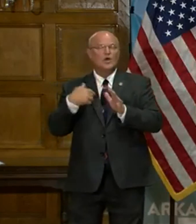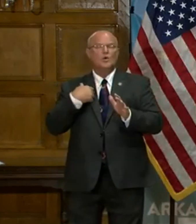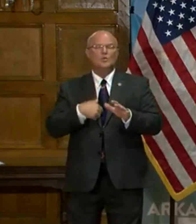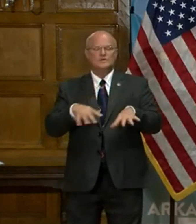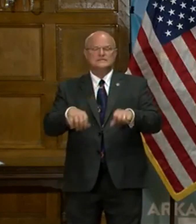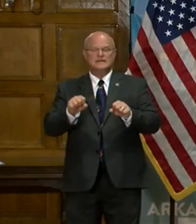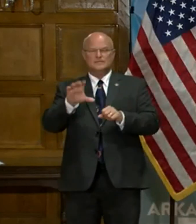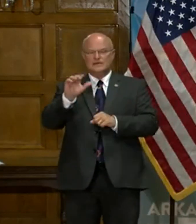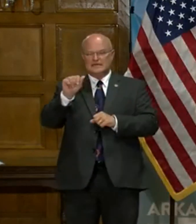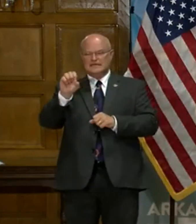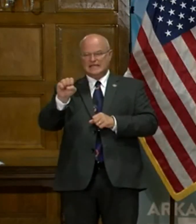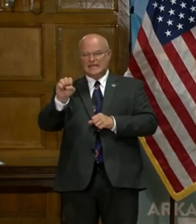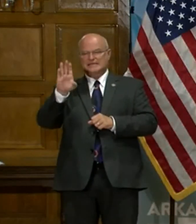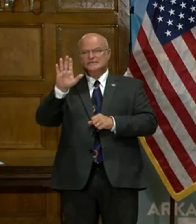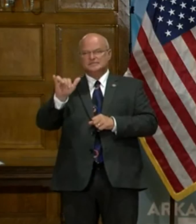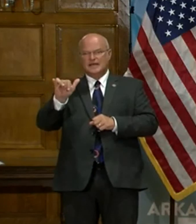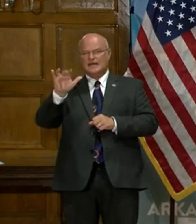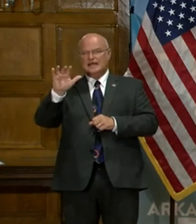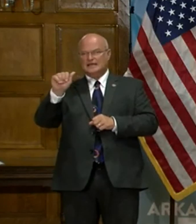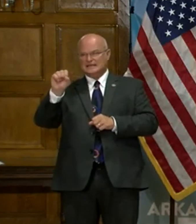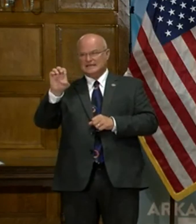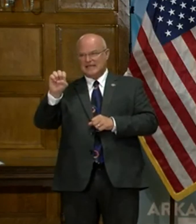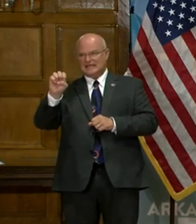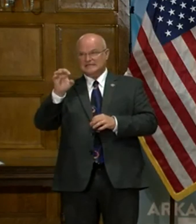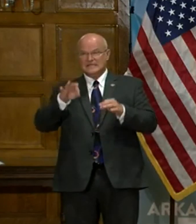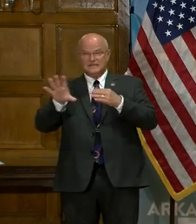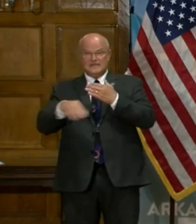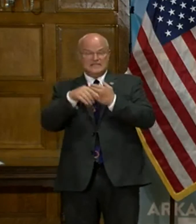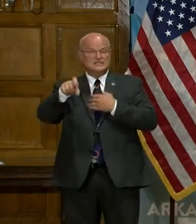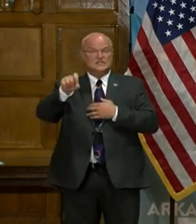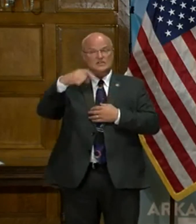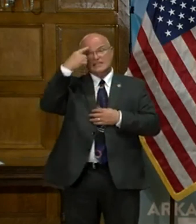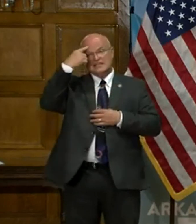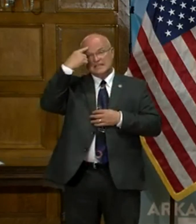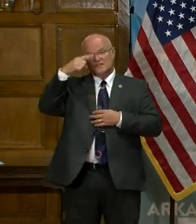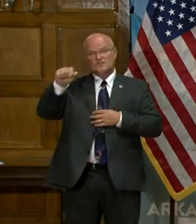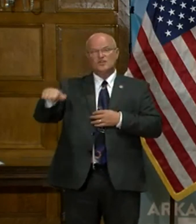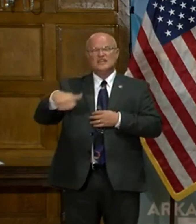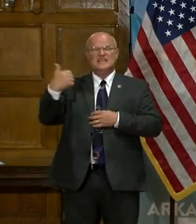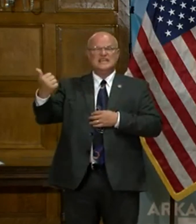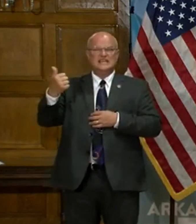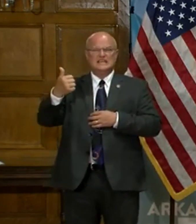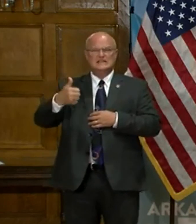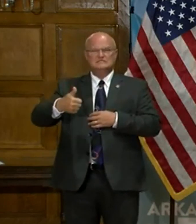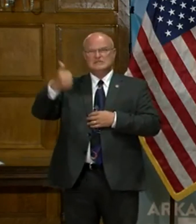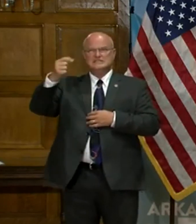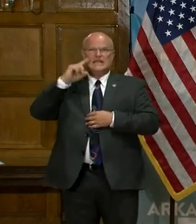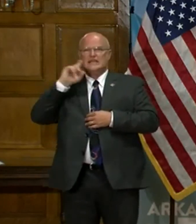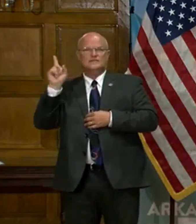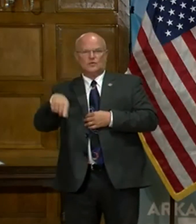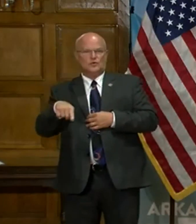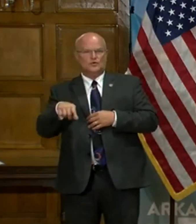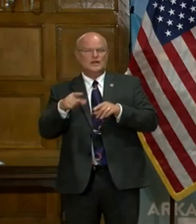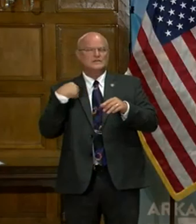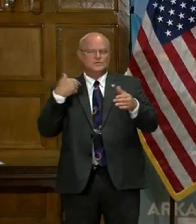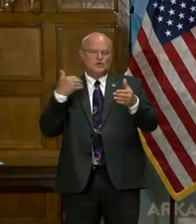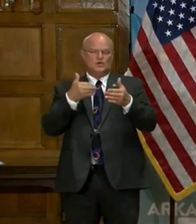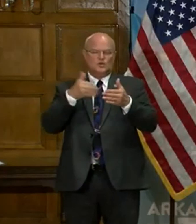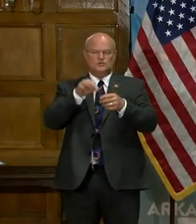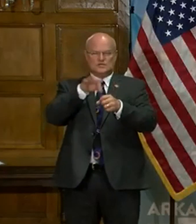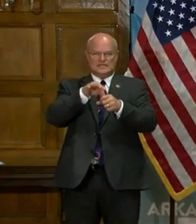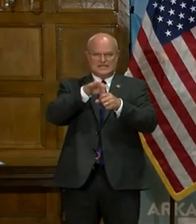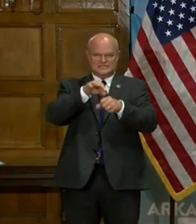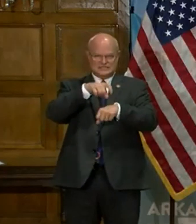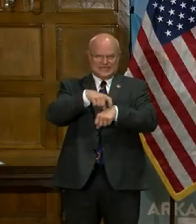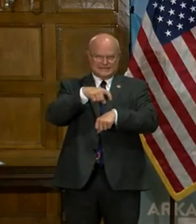them on a case-by-case basis as to whether there's additional need for any executive order as we get closer to